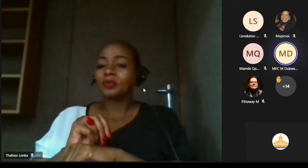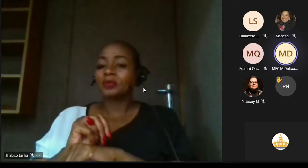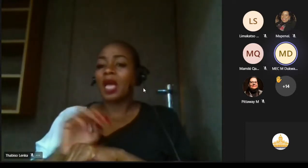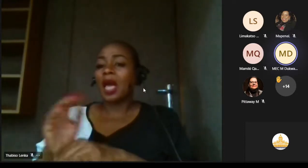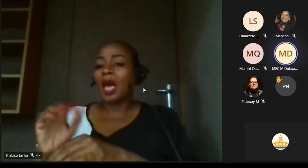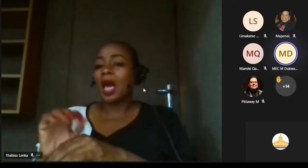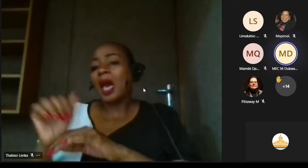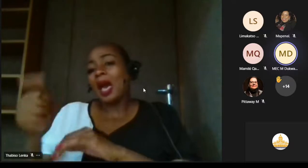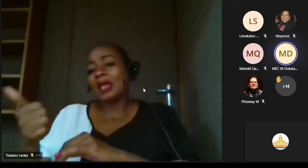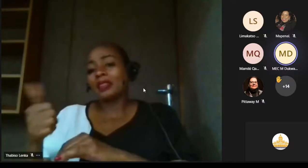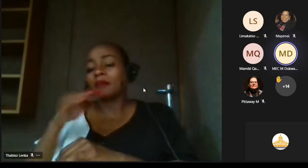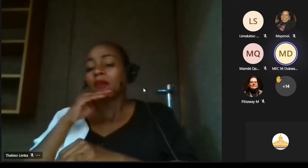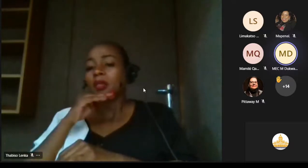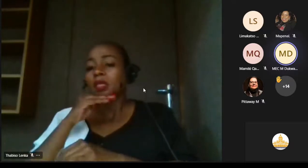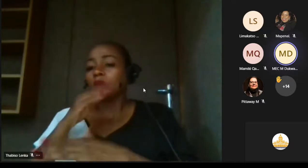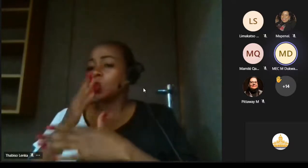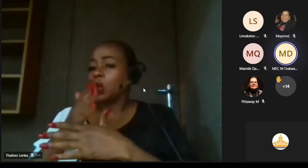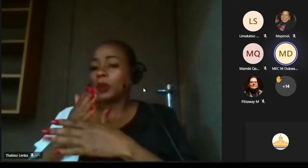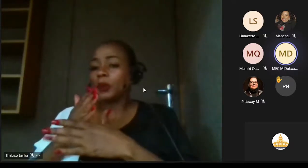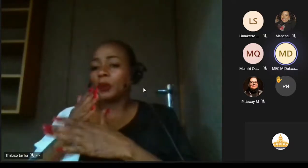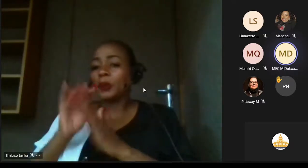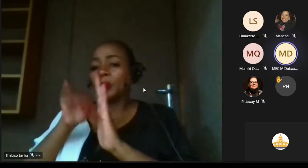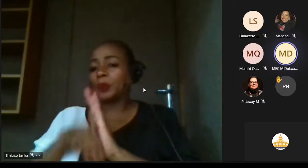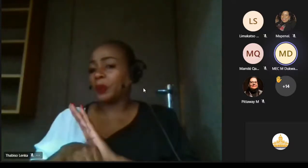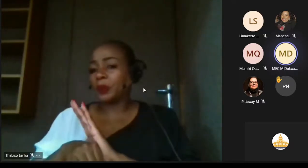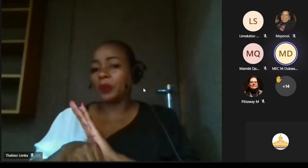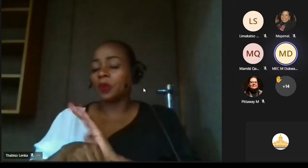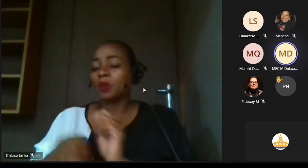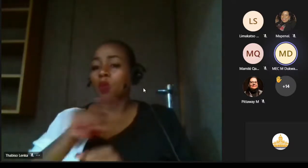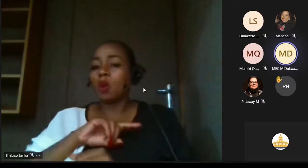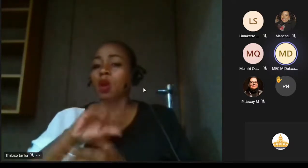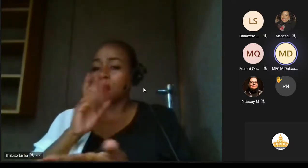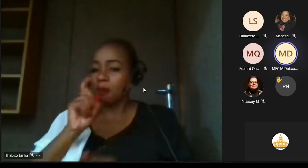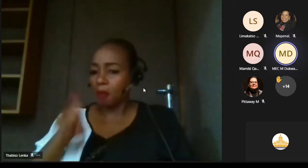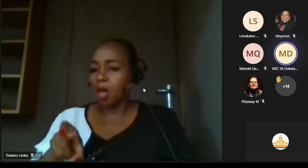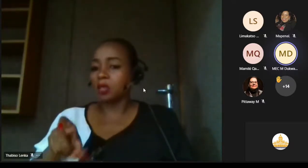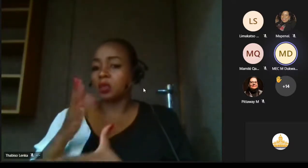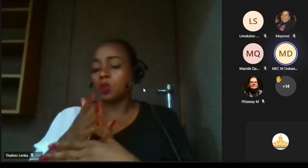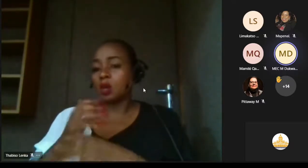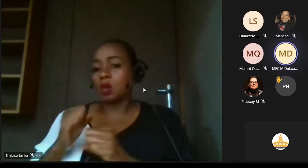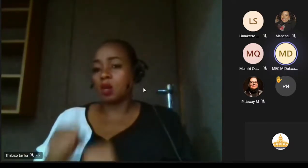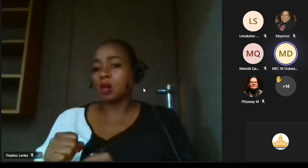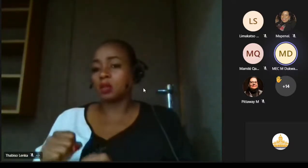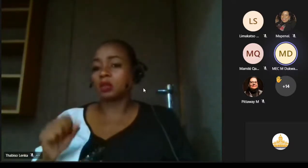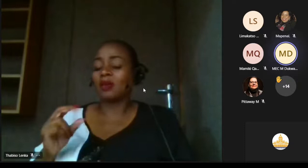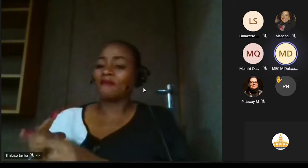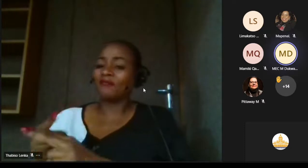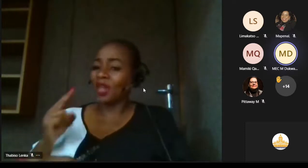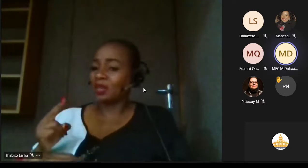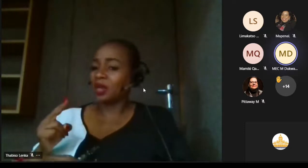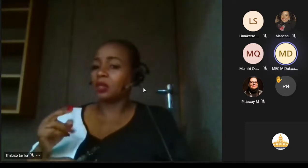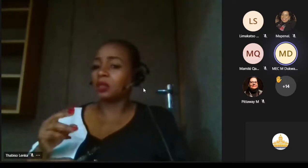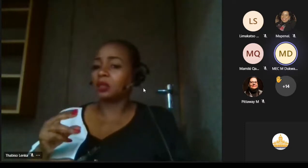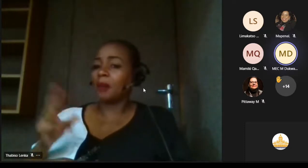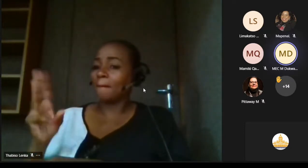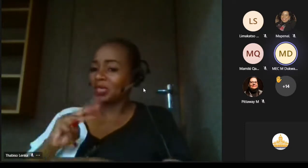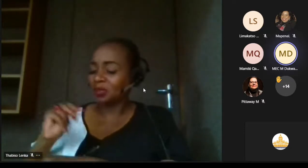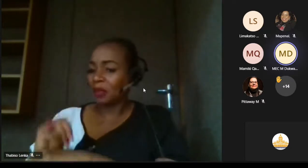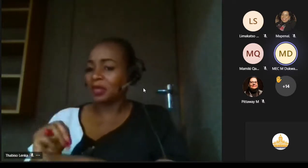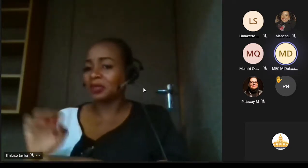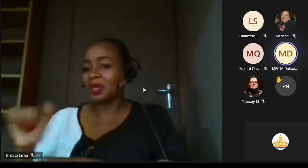ad hoc support from provincial government to turn the wheels. Finally, you have municipalities which are